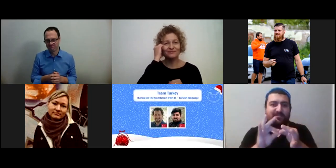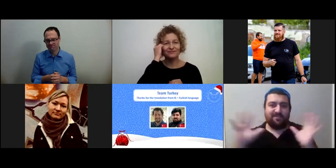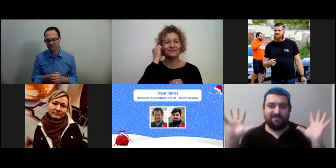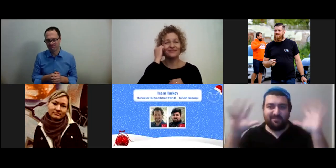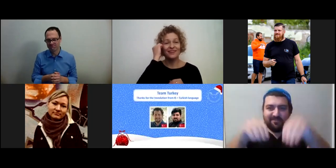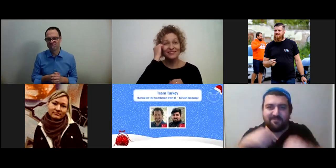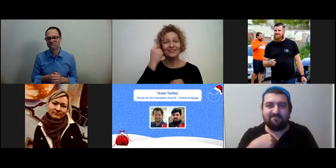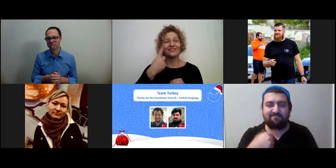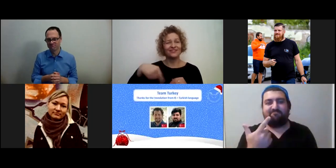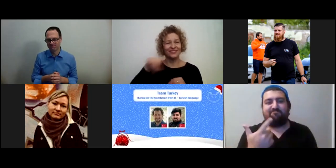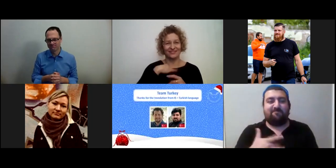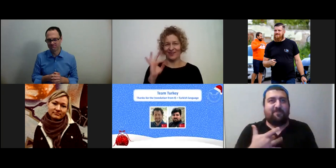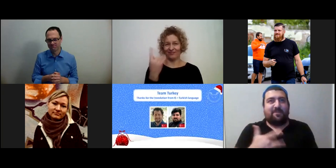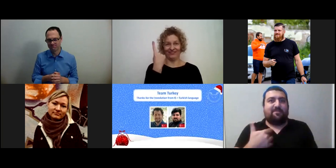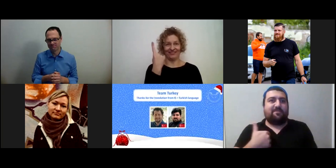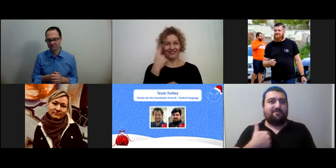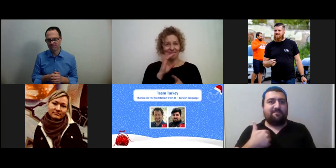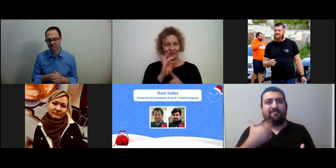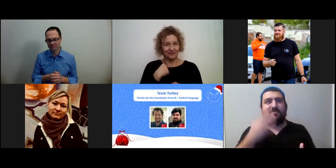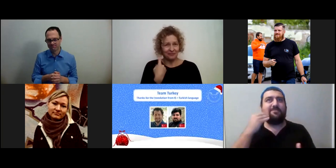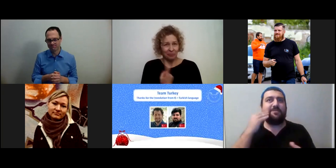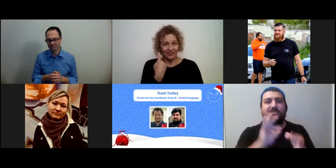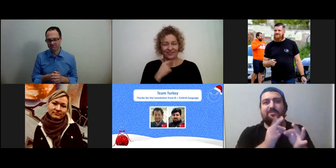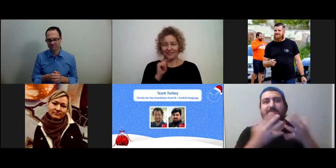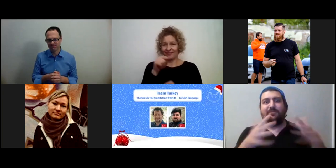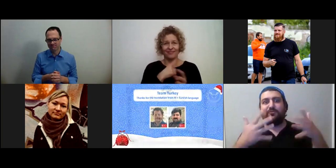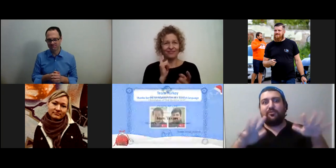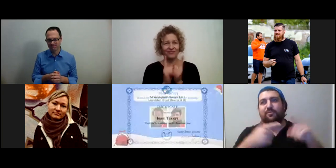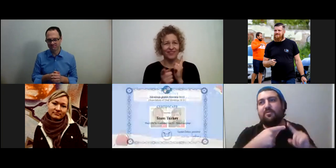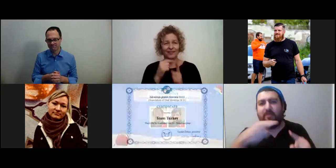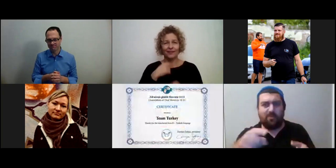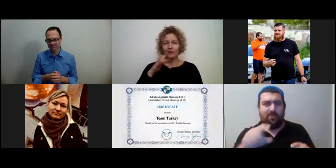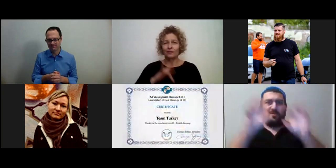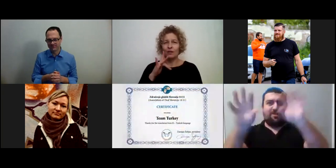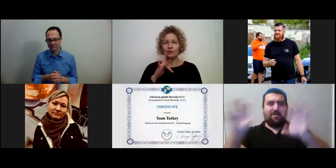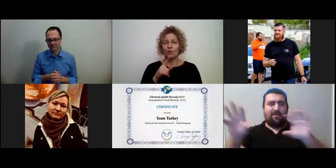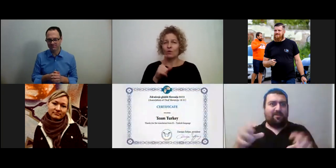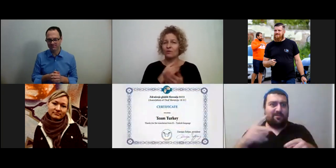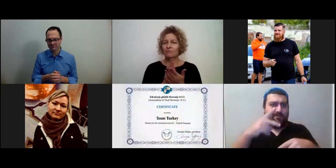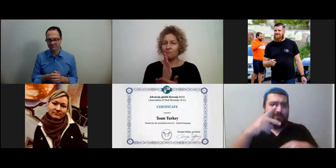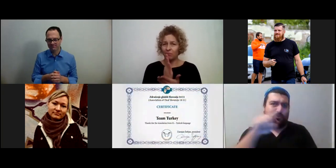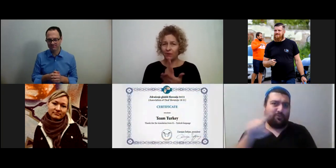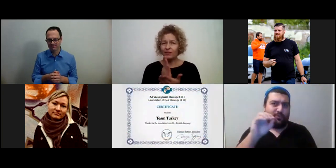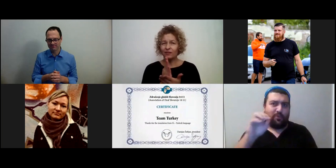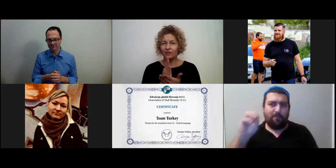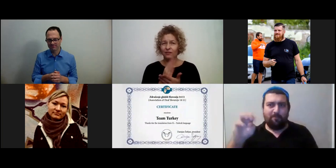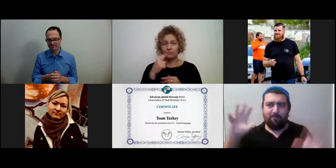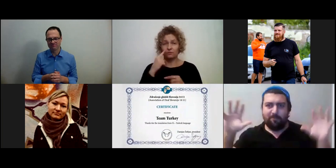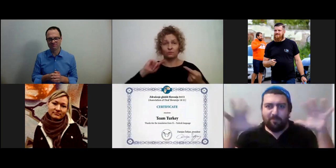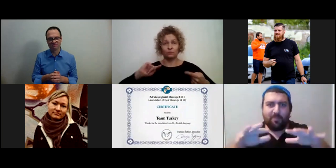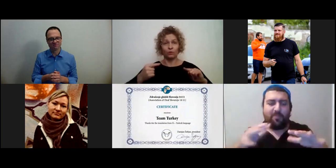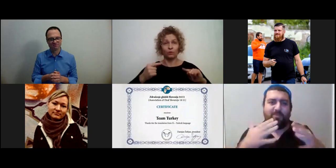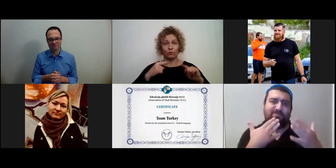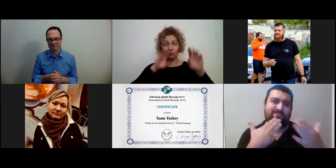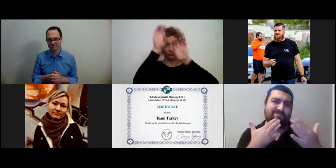Thank you. This is the first time that I've been involved as a deaf interpreter like this, and it's been such an amazing experience to see